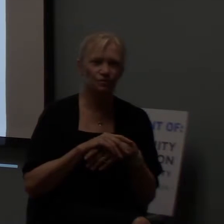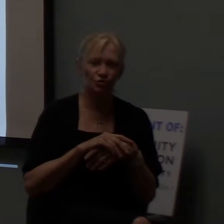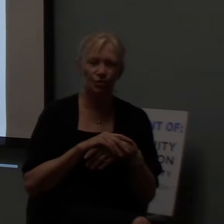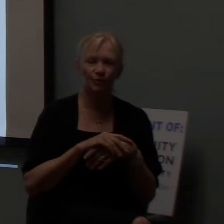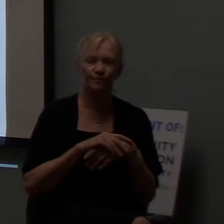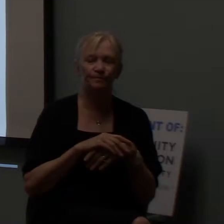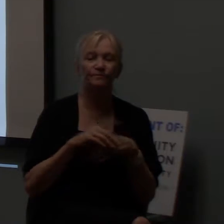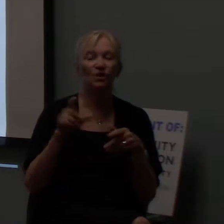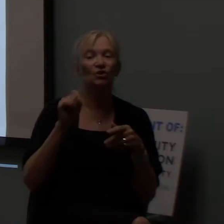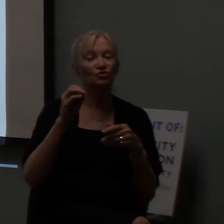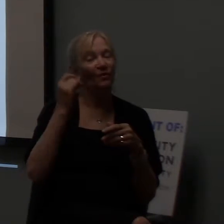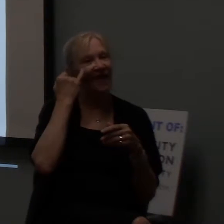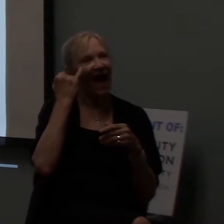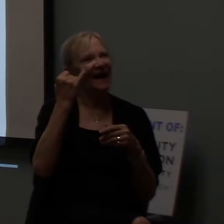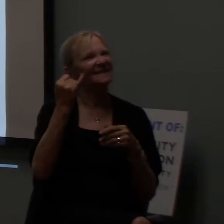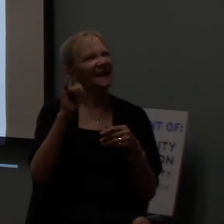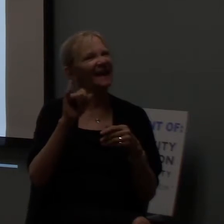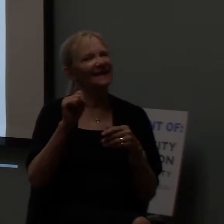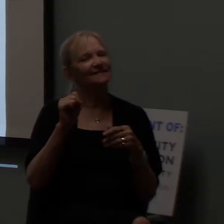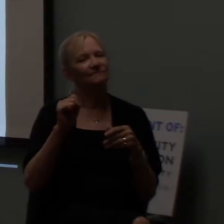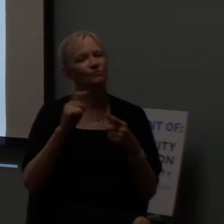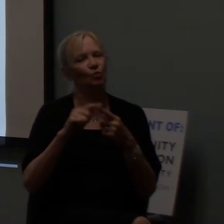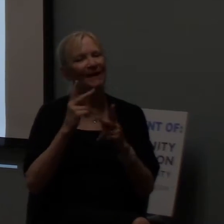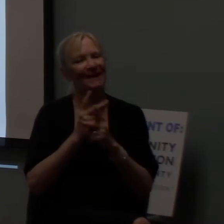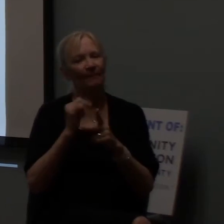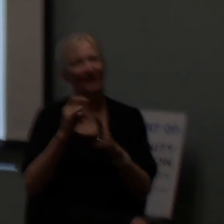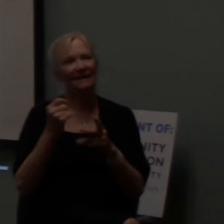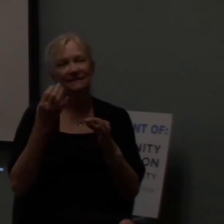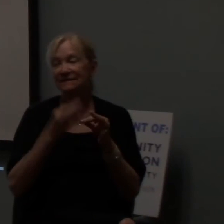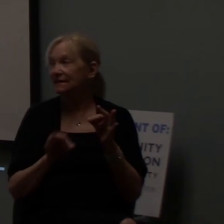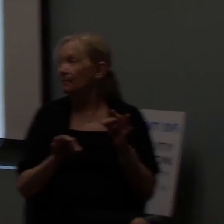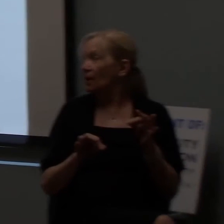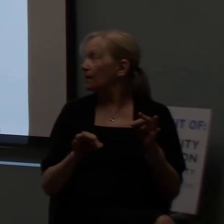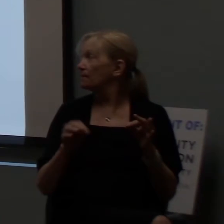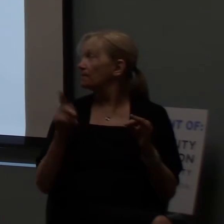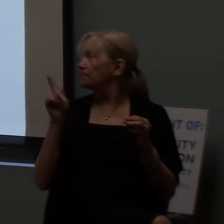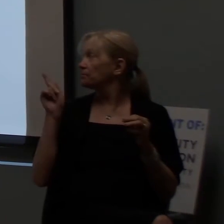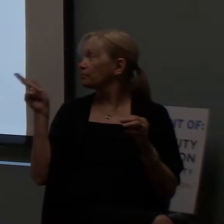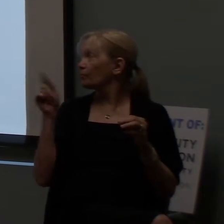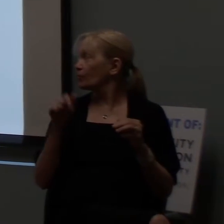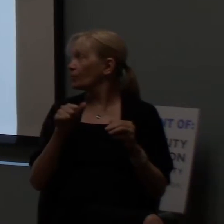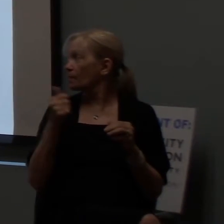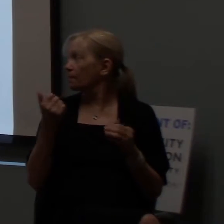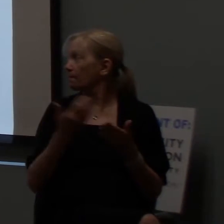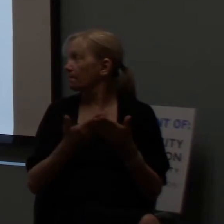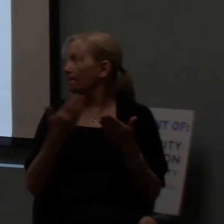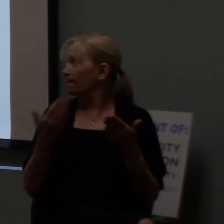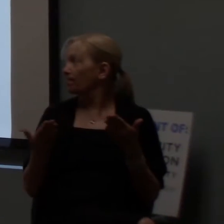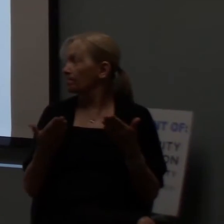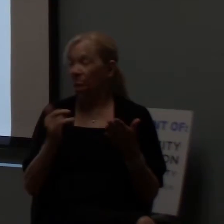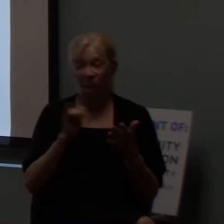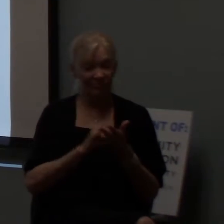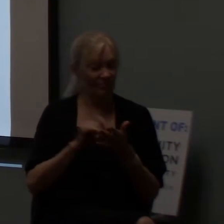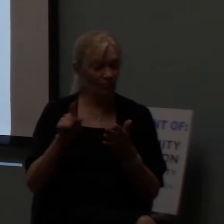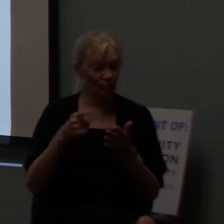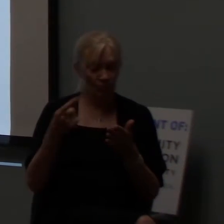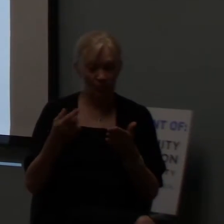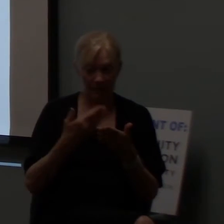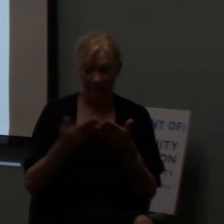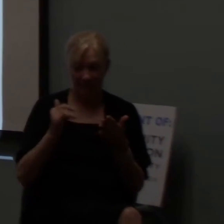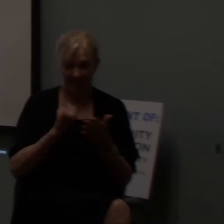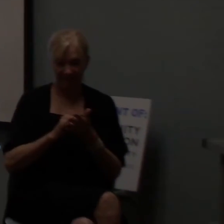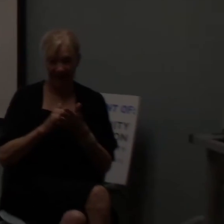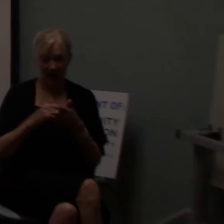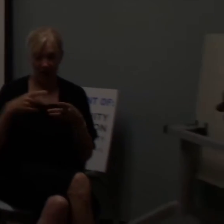I think the idea is efficiency, basically. Well, and the other thing to point out is the only things that are required, that are allowed by